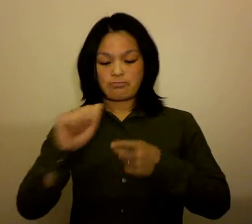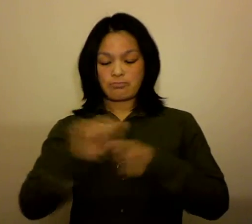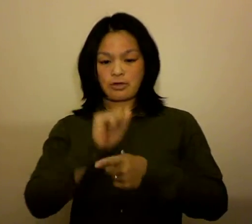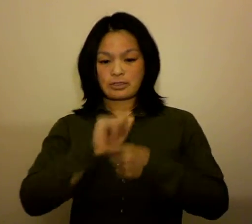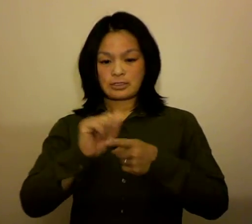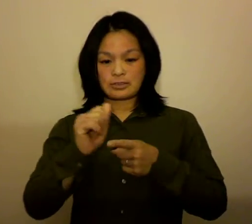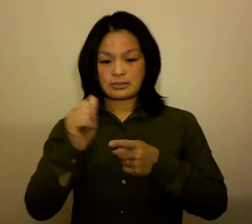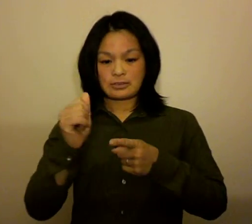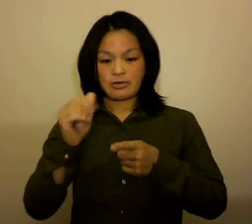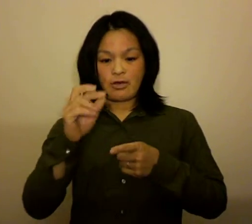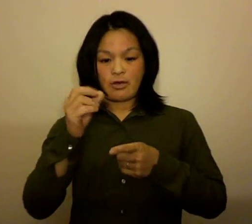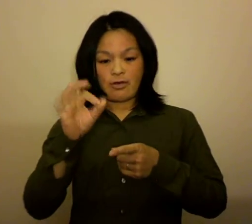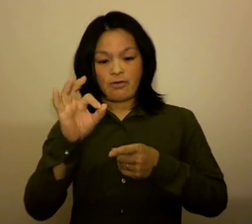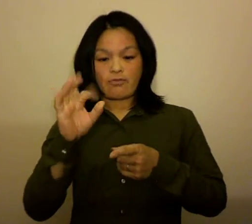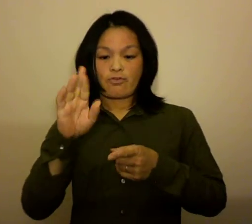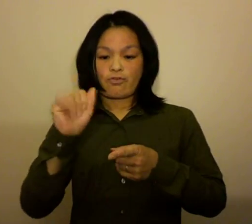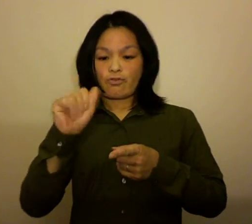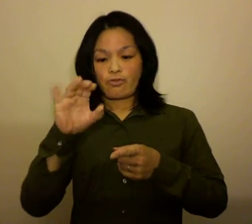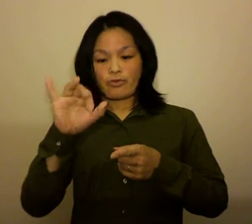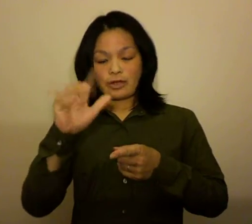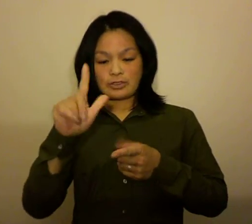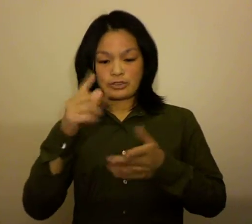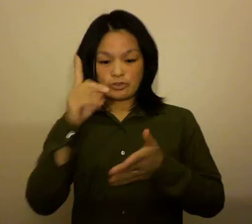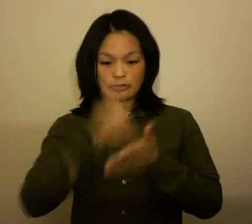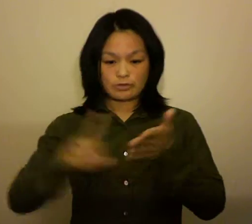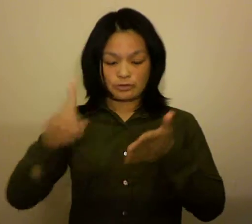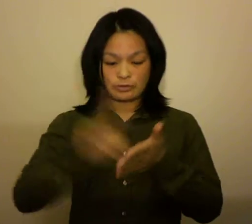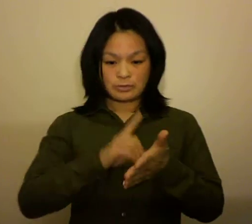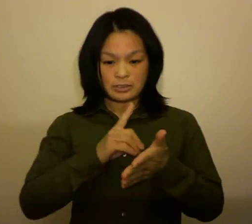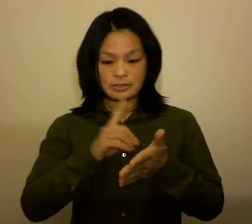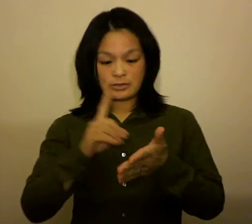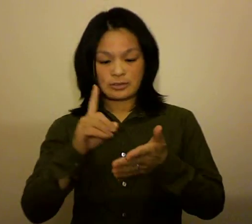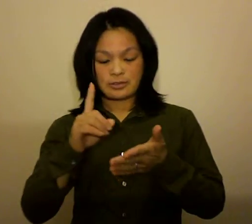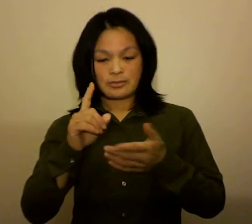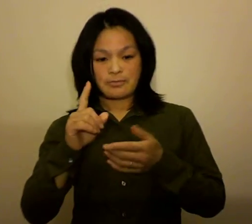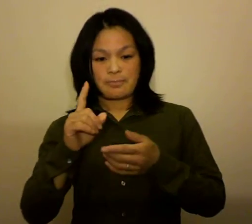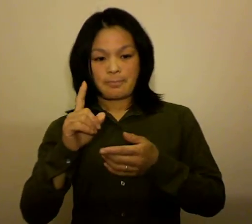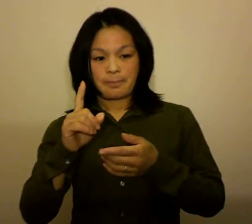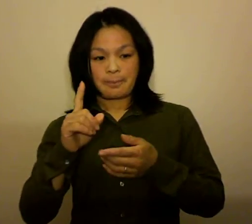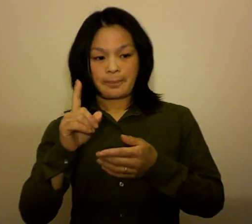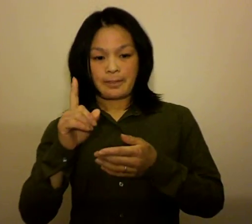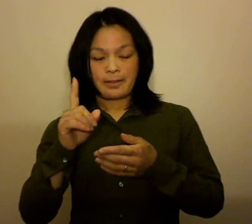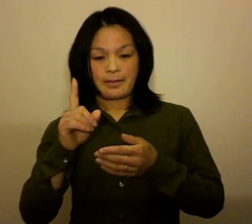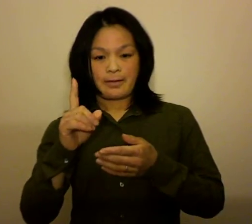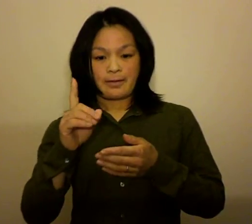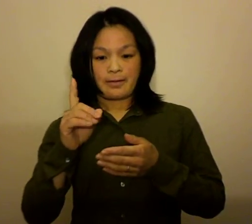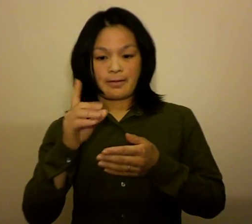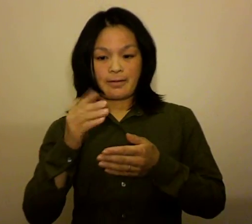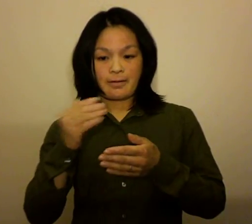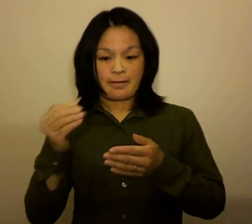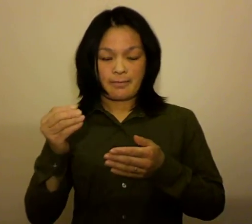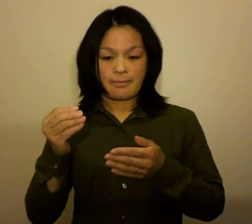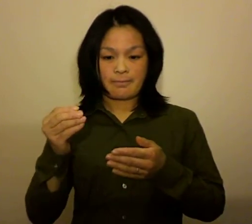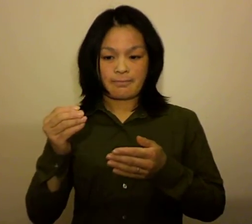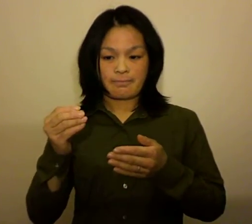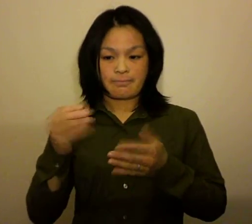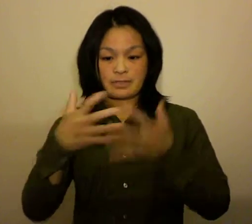discrimination, segregation, persecution, and domination by another race. Now,